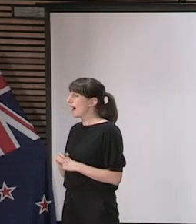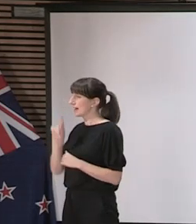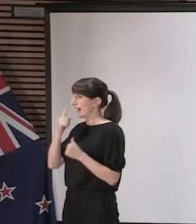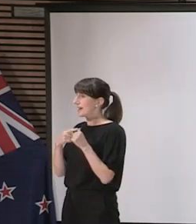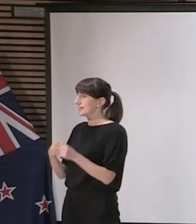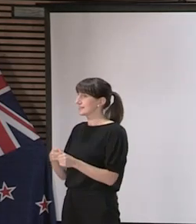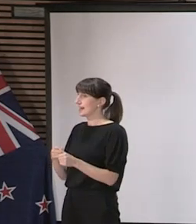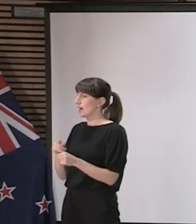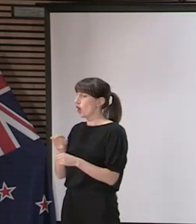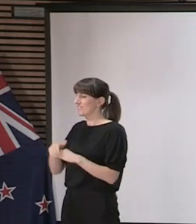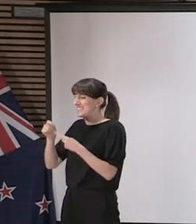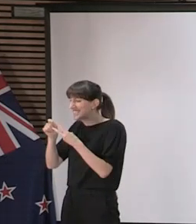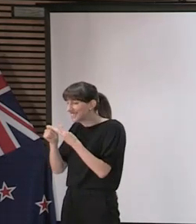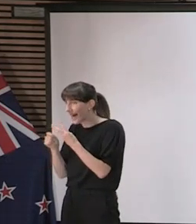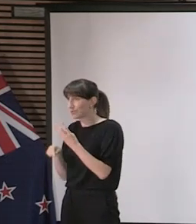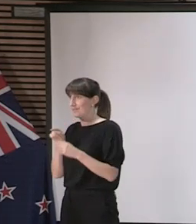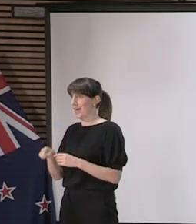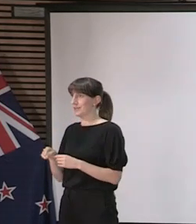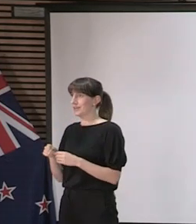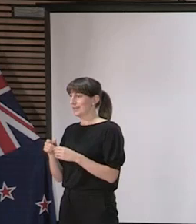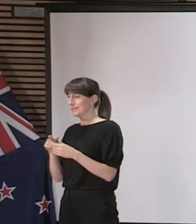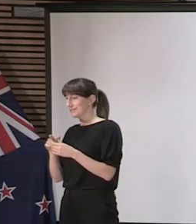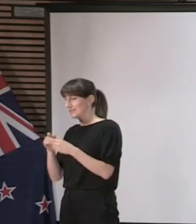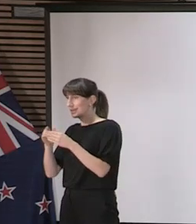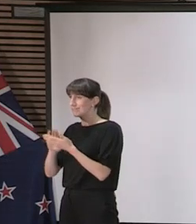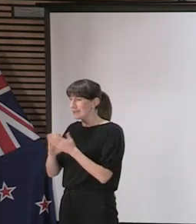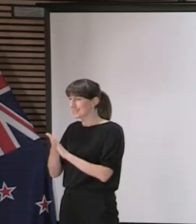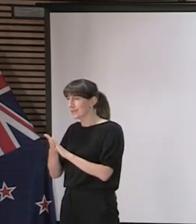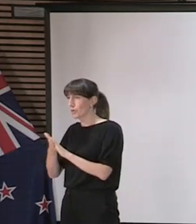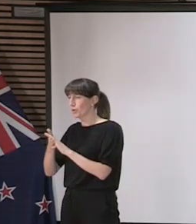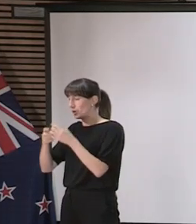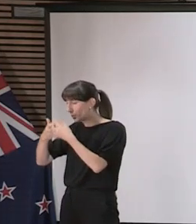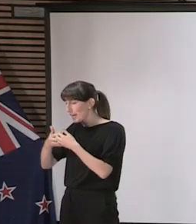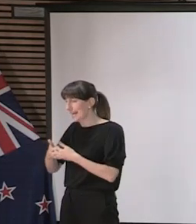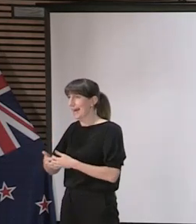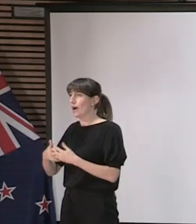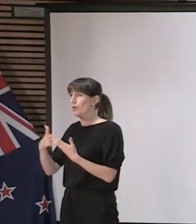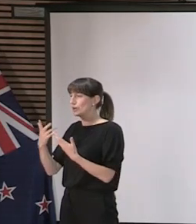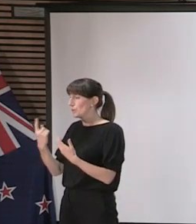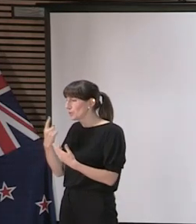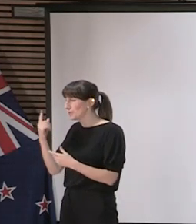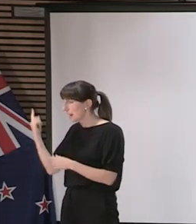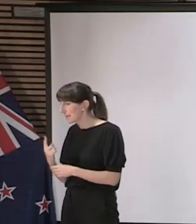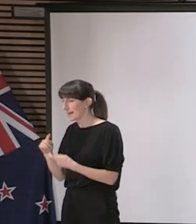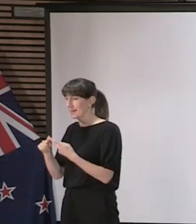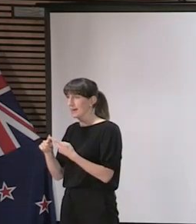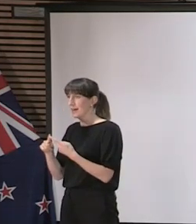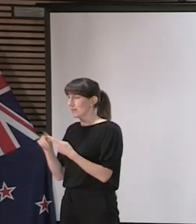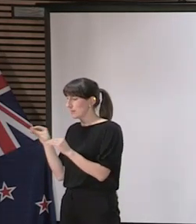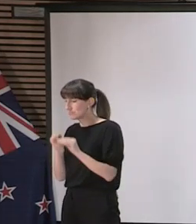the logistics of planning those flights, of working out who's going to be on those flights, a lot of that detailed work is still being done. So, that person